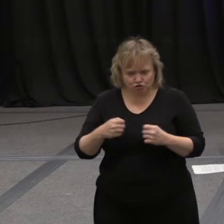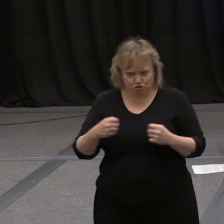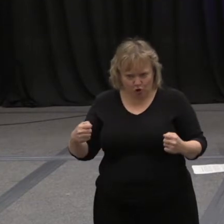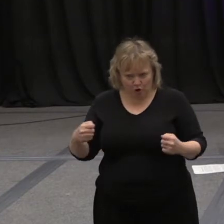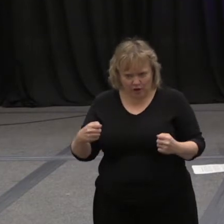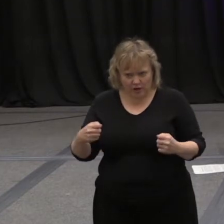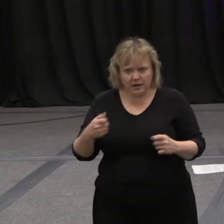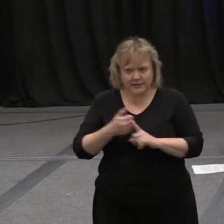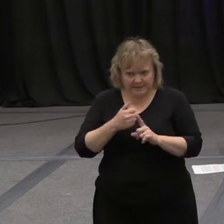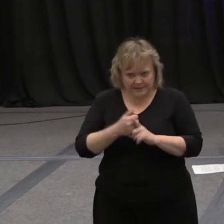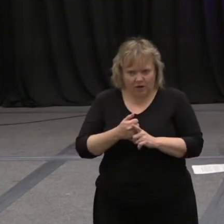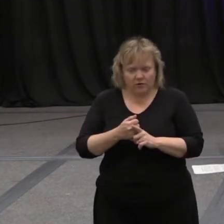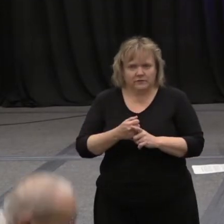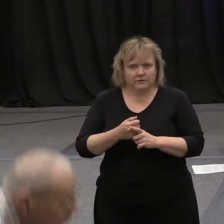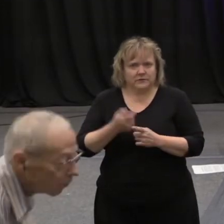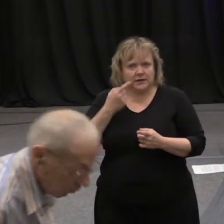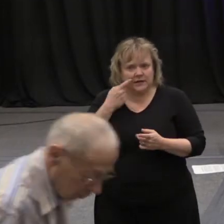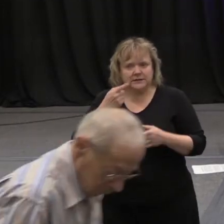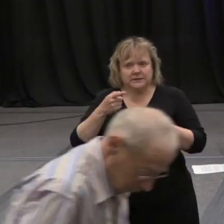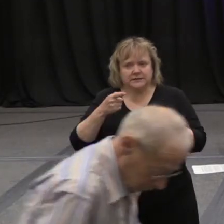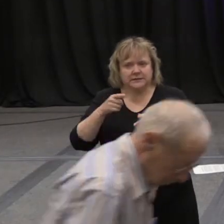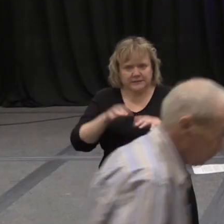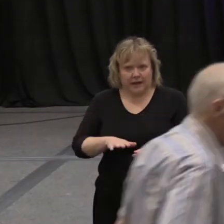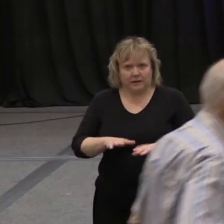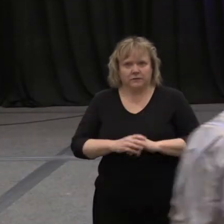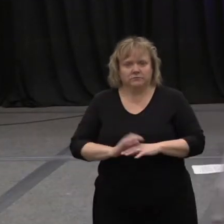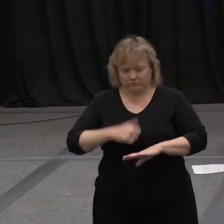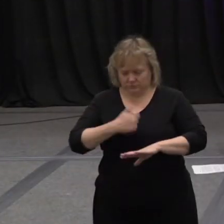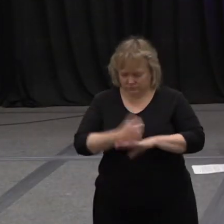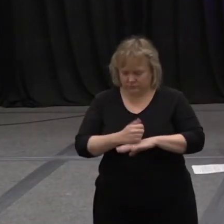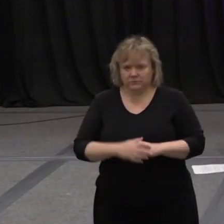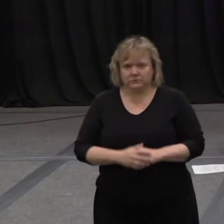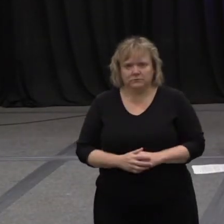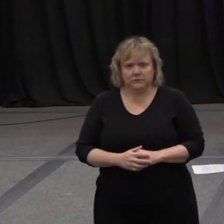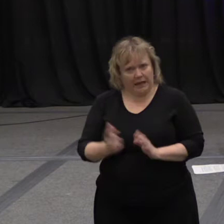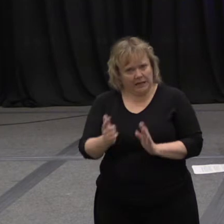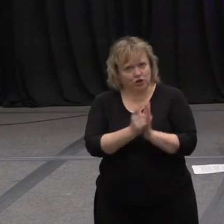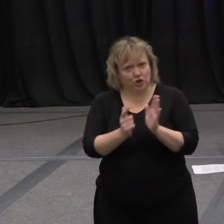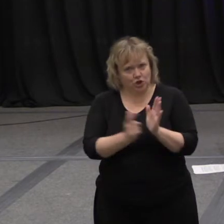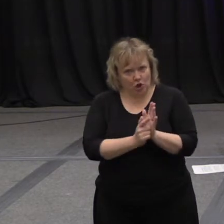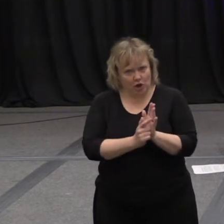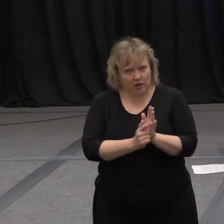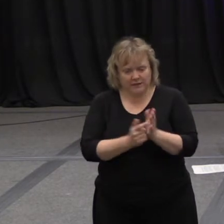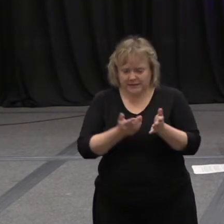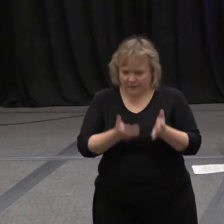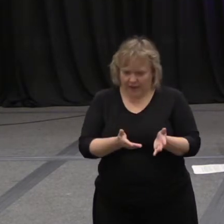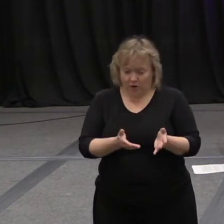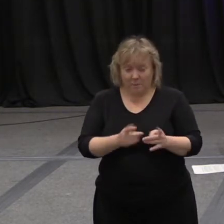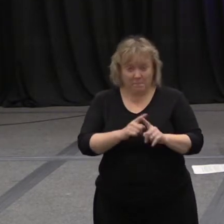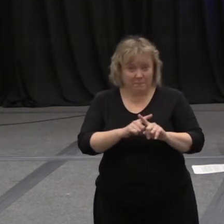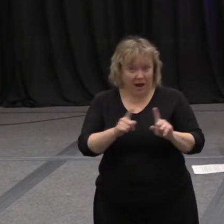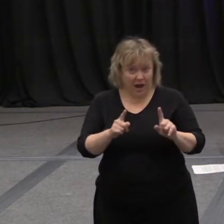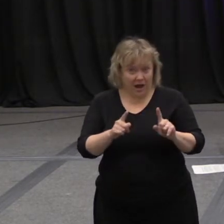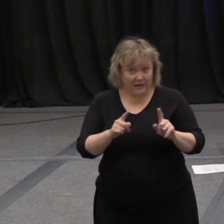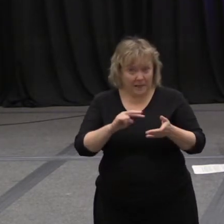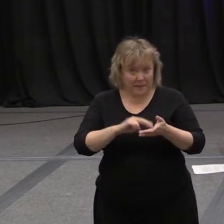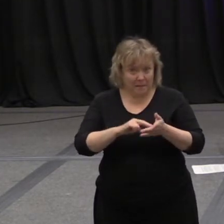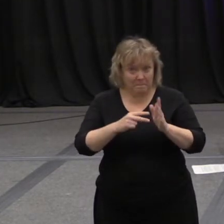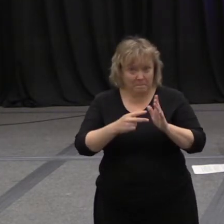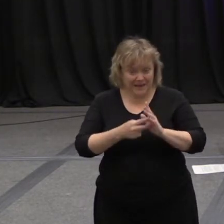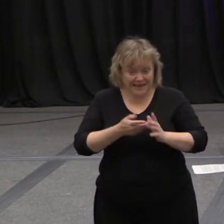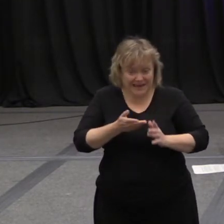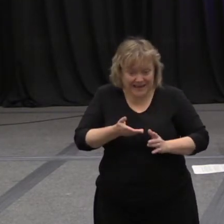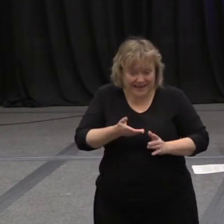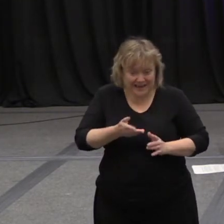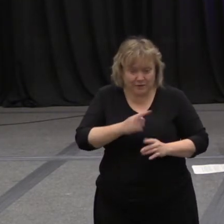law, it is written, it is settled. What it means is a question. And it's a responsibility to keep asking